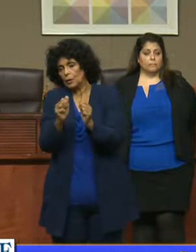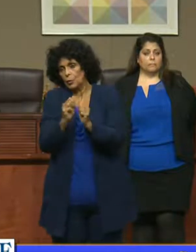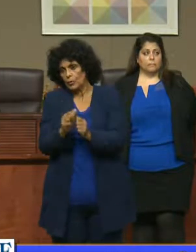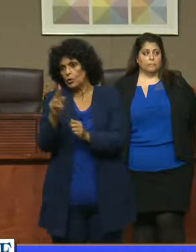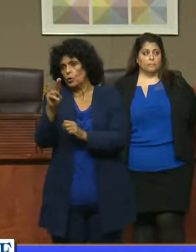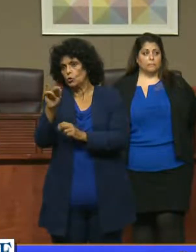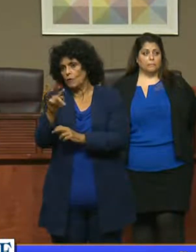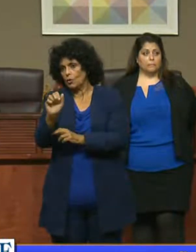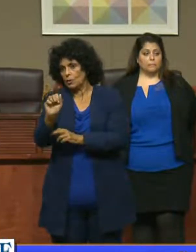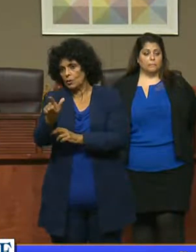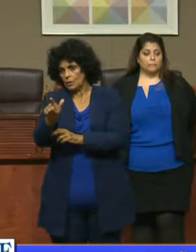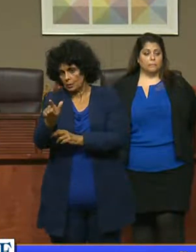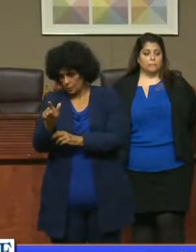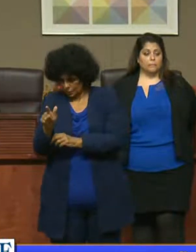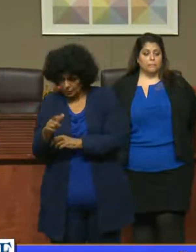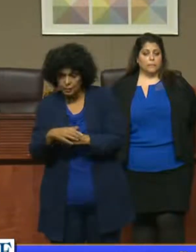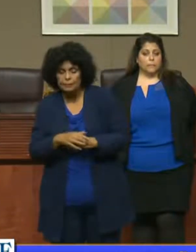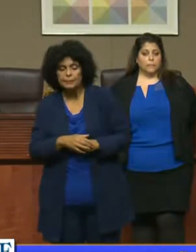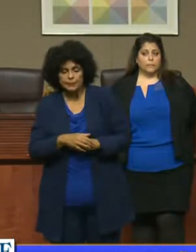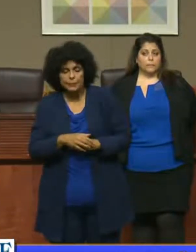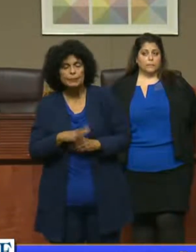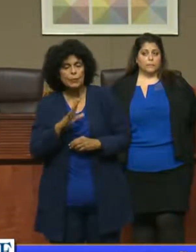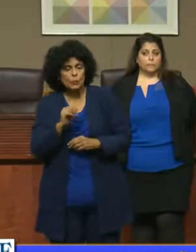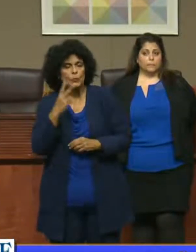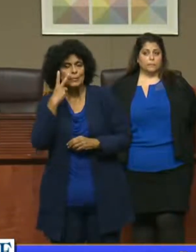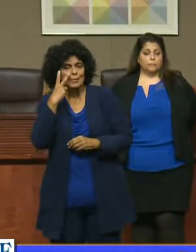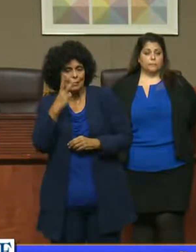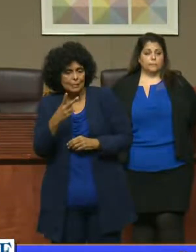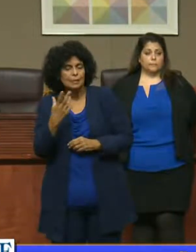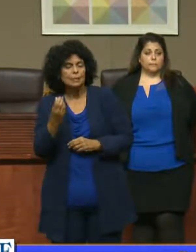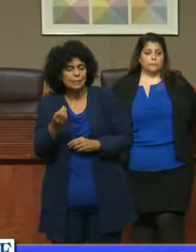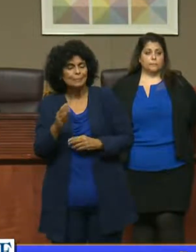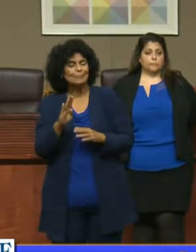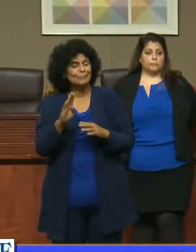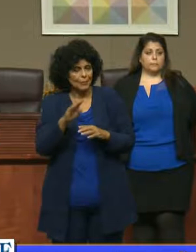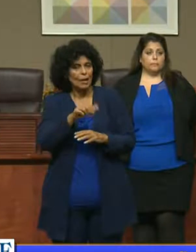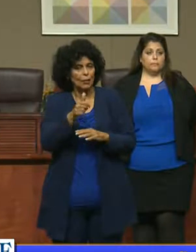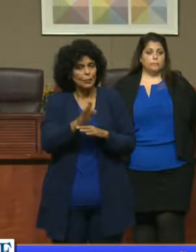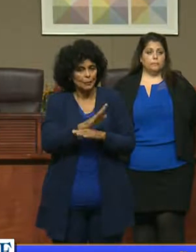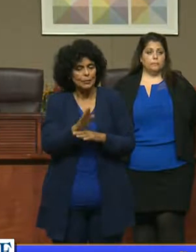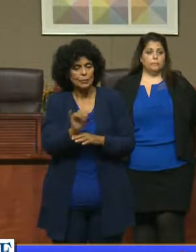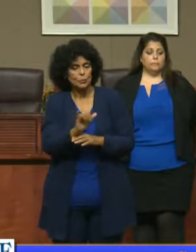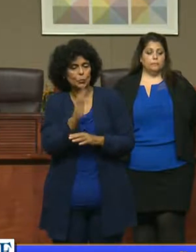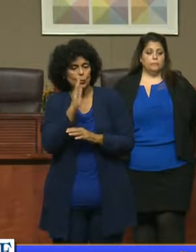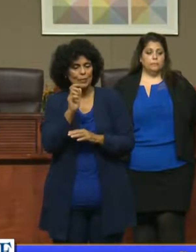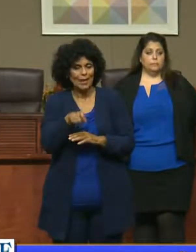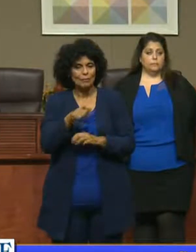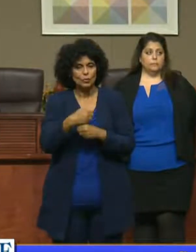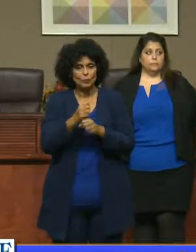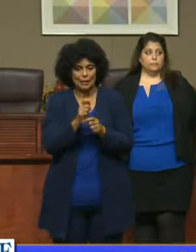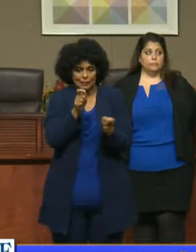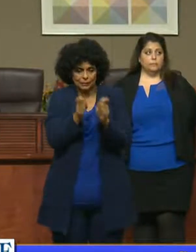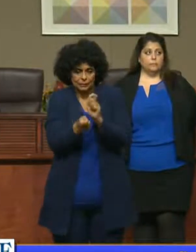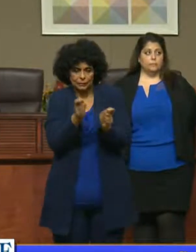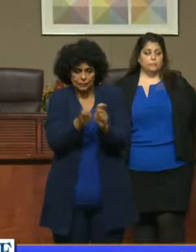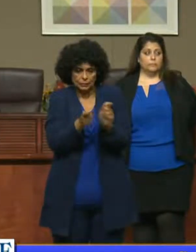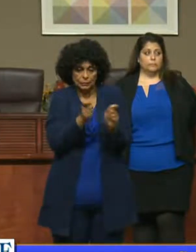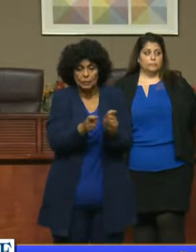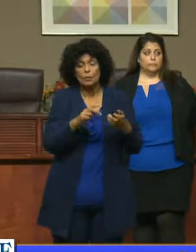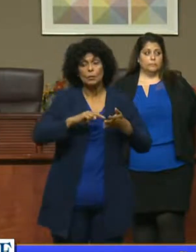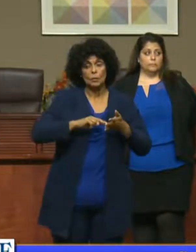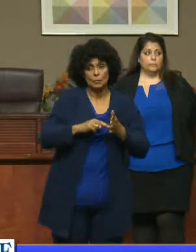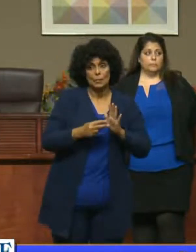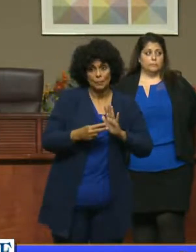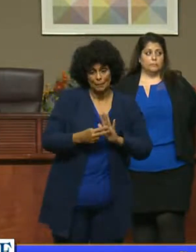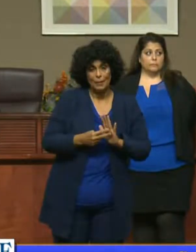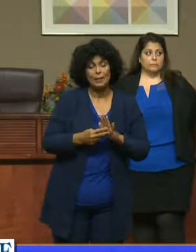We're going to likely continue to see businesses that make adjustments, and there will be significant numbers of individuals who will